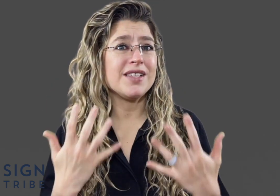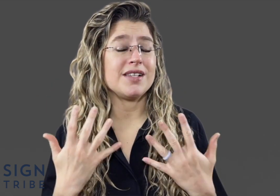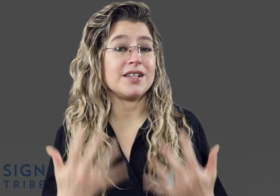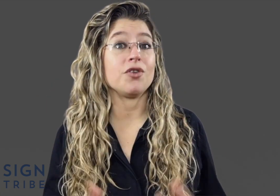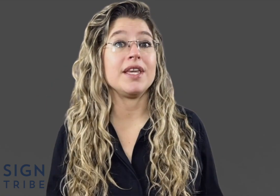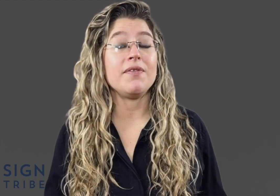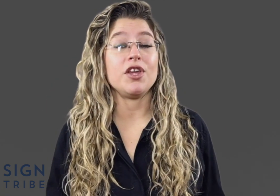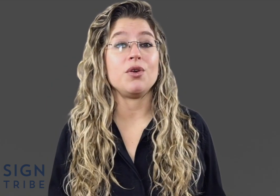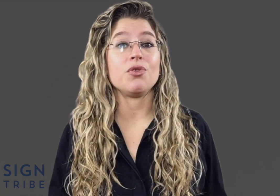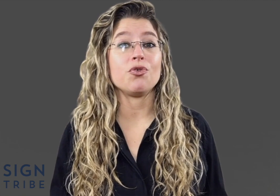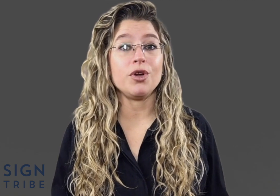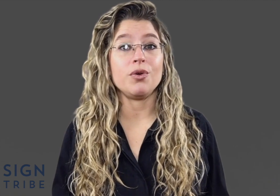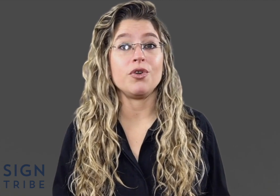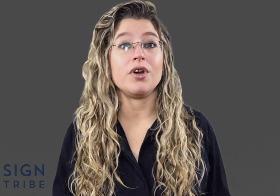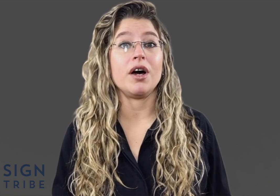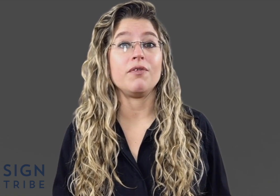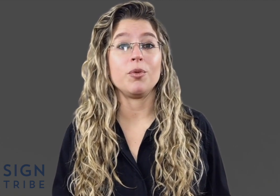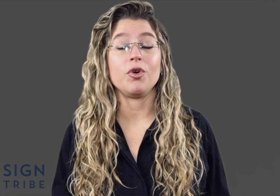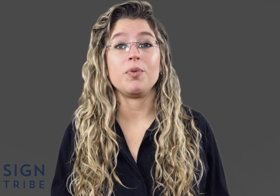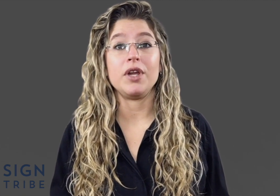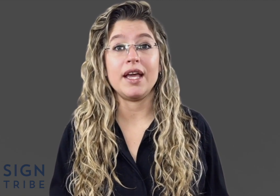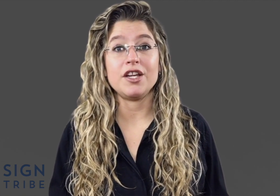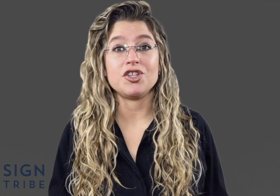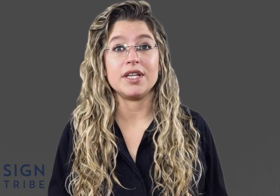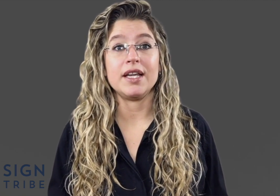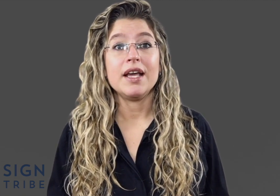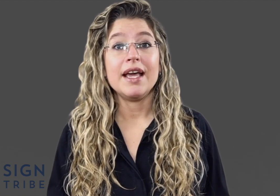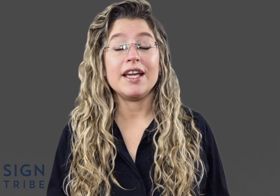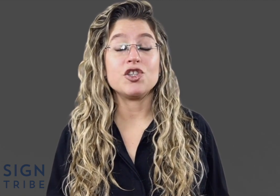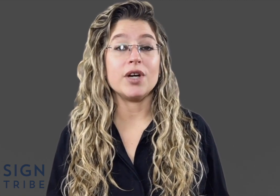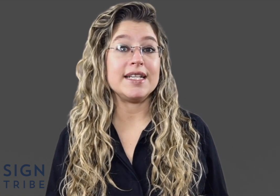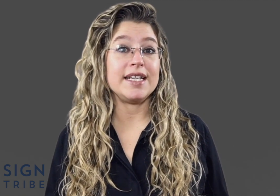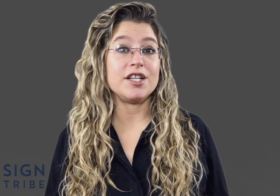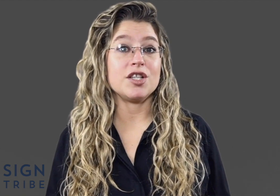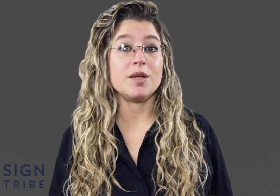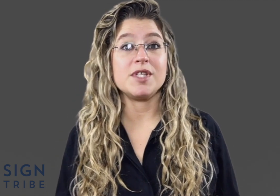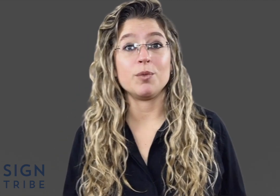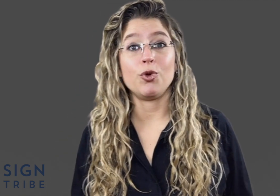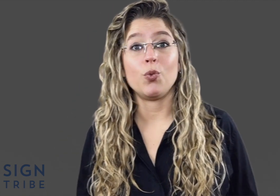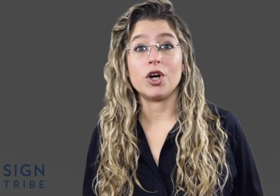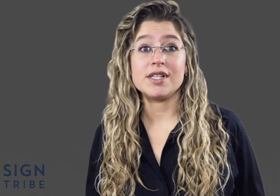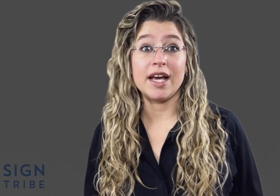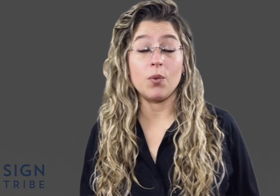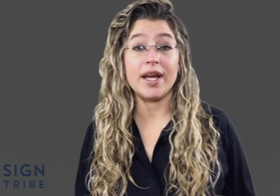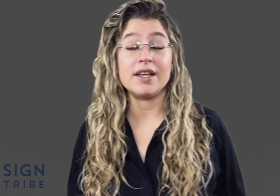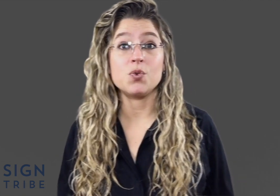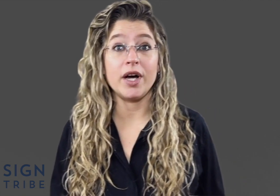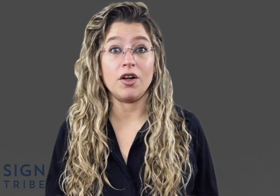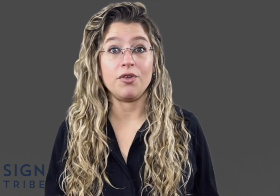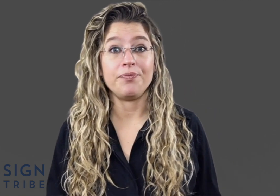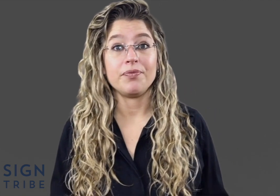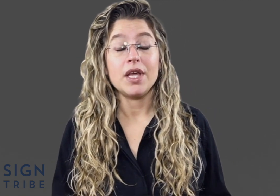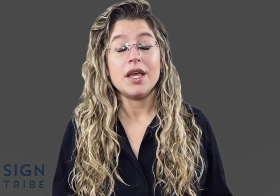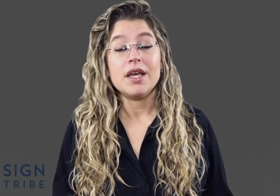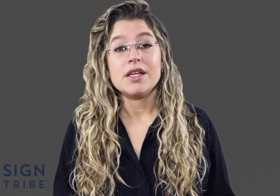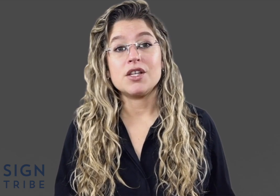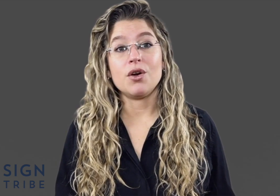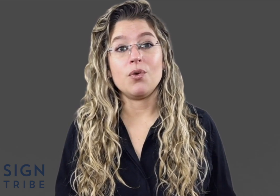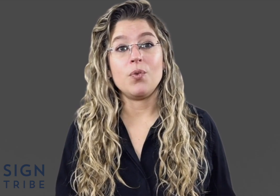that they're giving you through their nonverbal communication and try to teach them simple words that way as well. So when